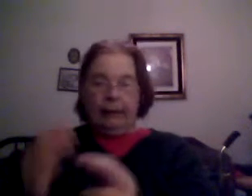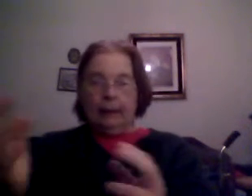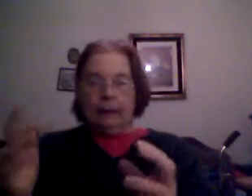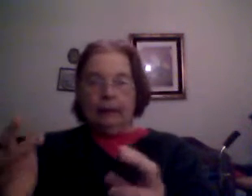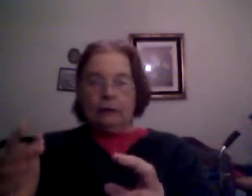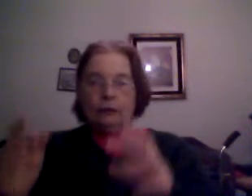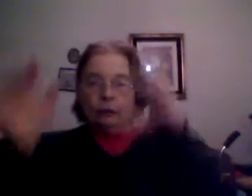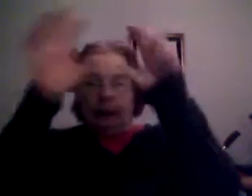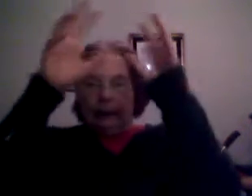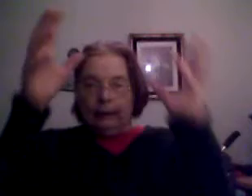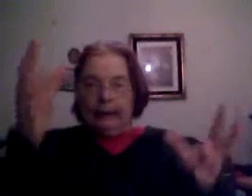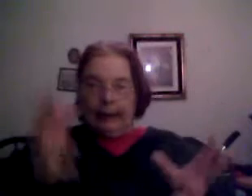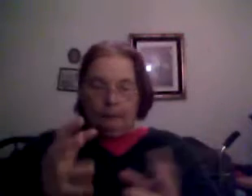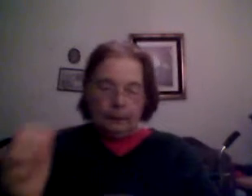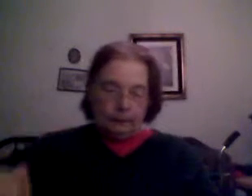that attaches to a lamp